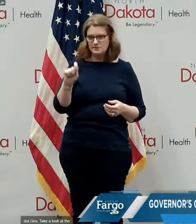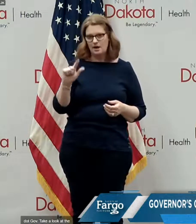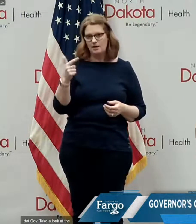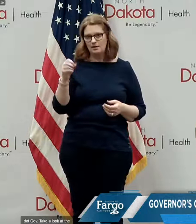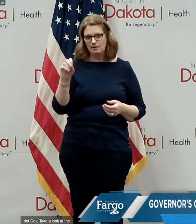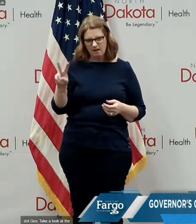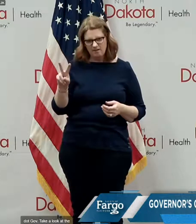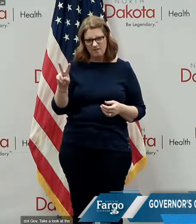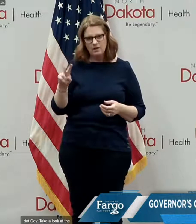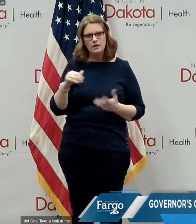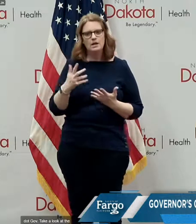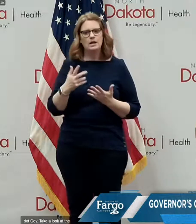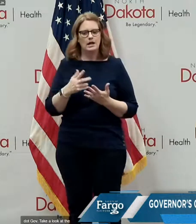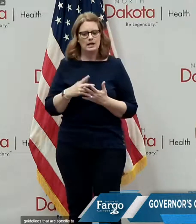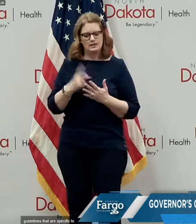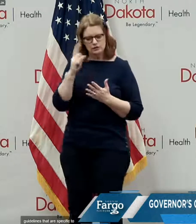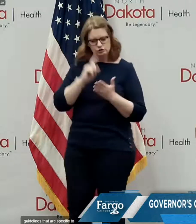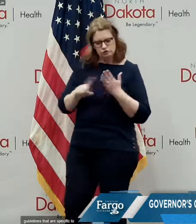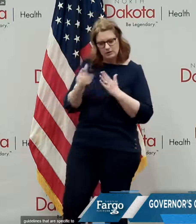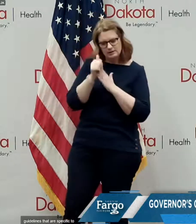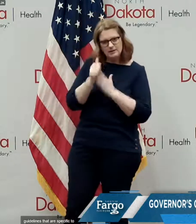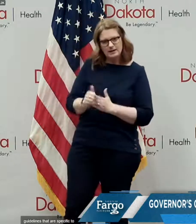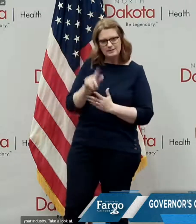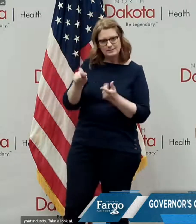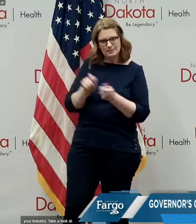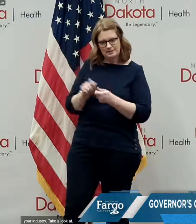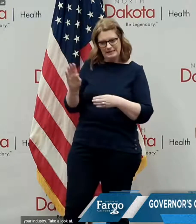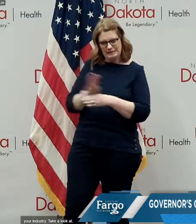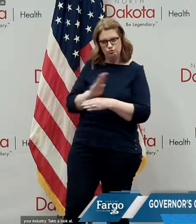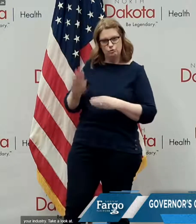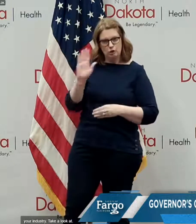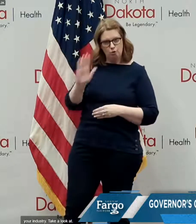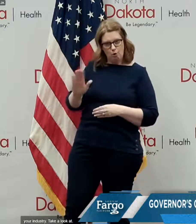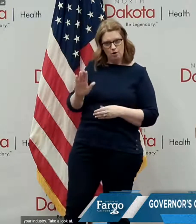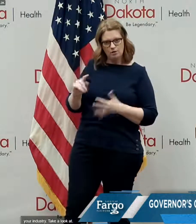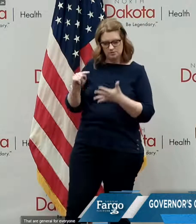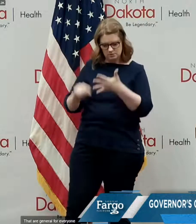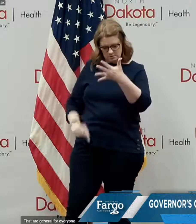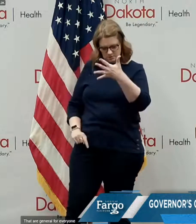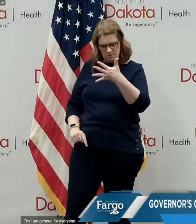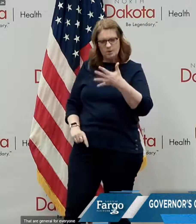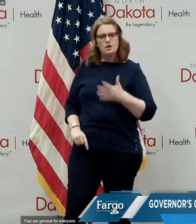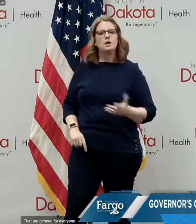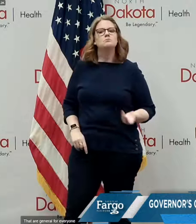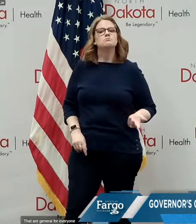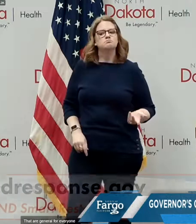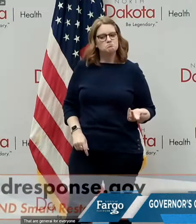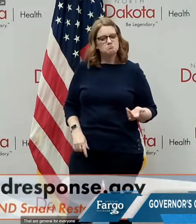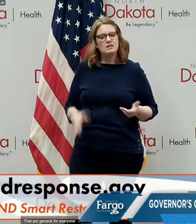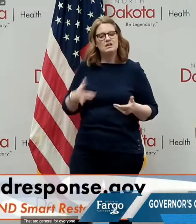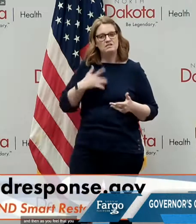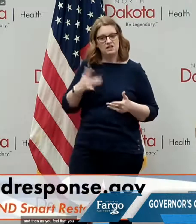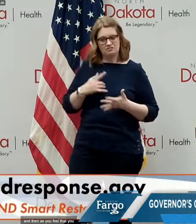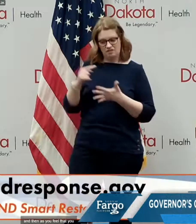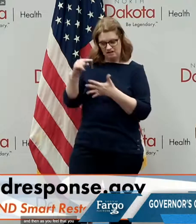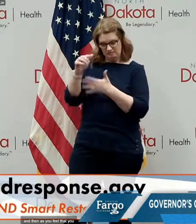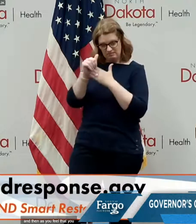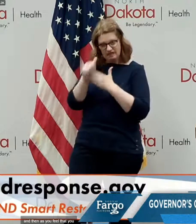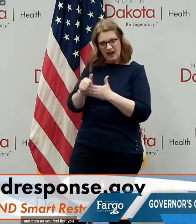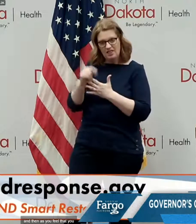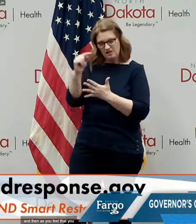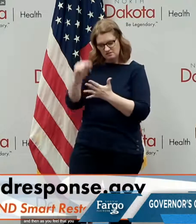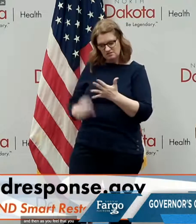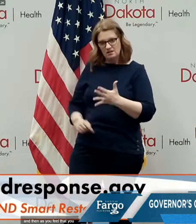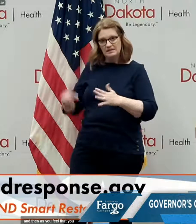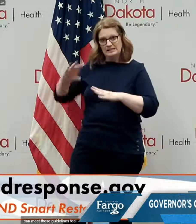specific to your industry, take a look at the ones that are general for everyone, and then as you feel that you can meet those guidelines, feel free to